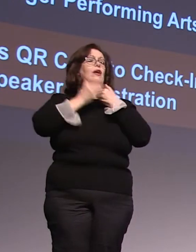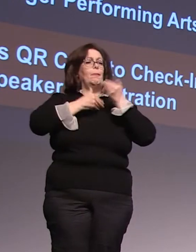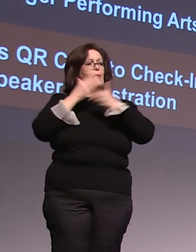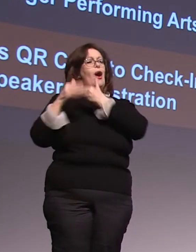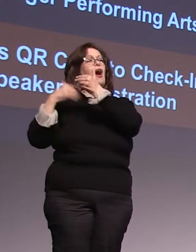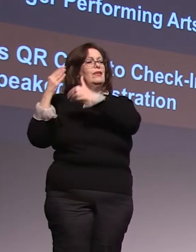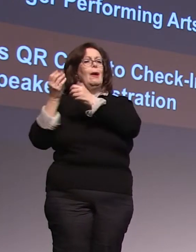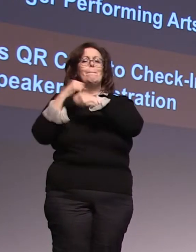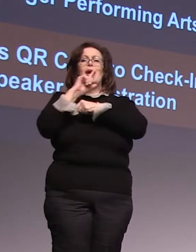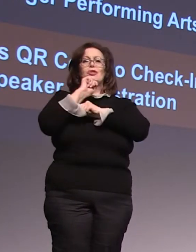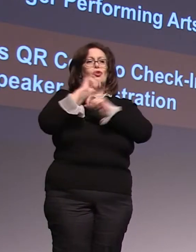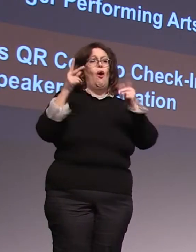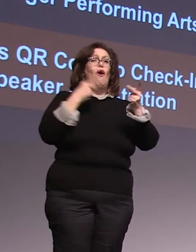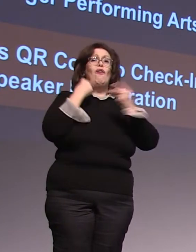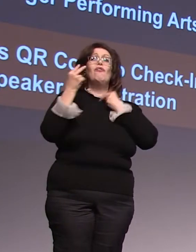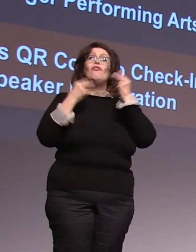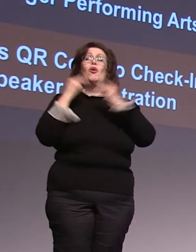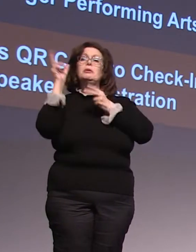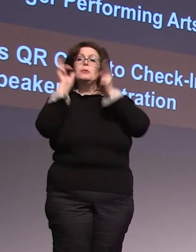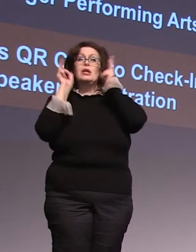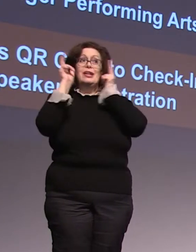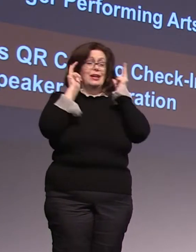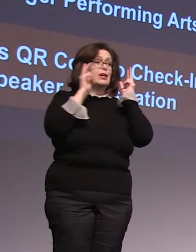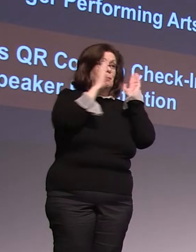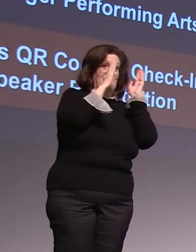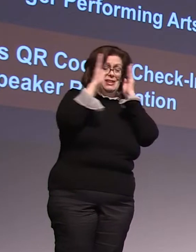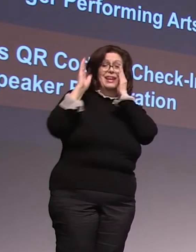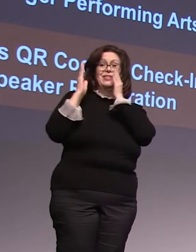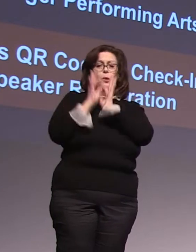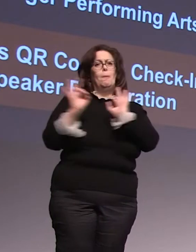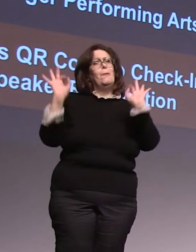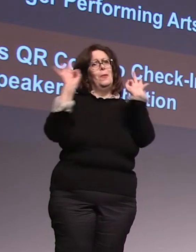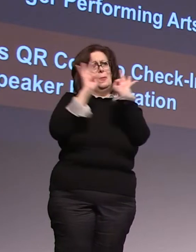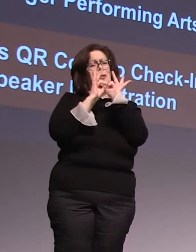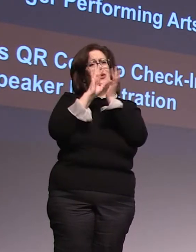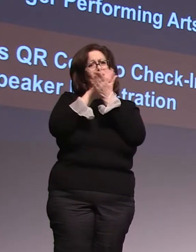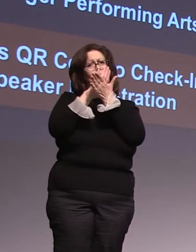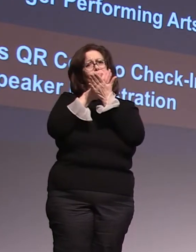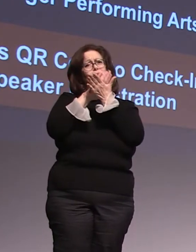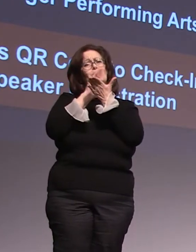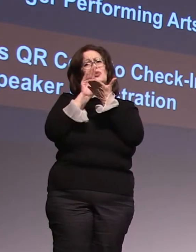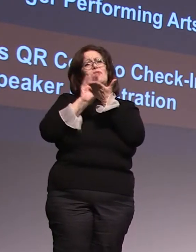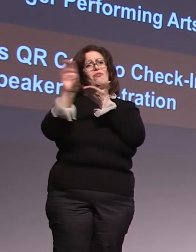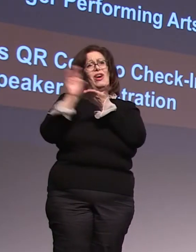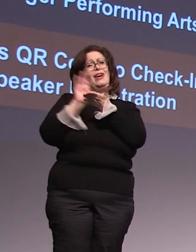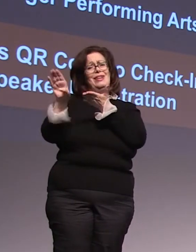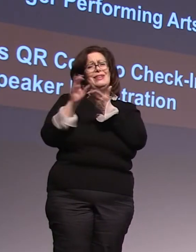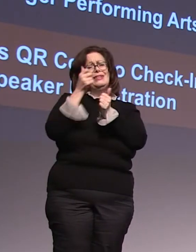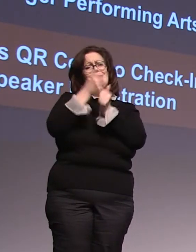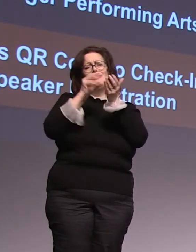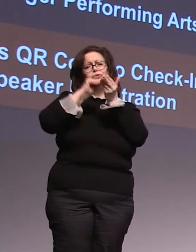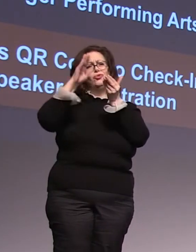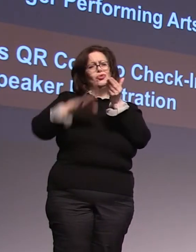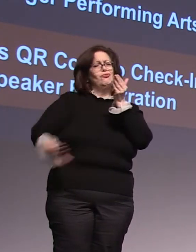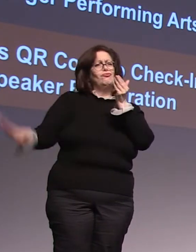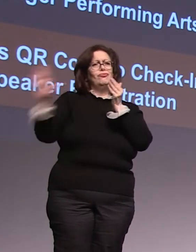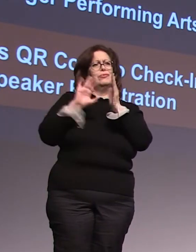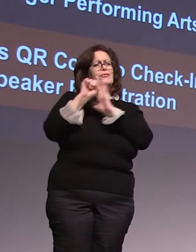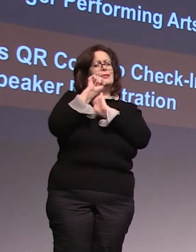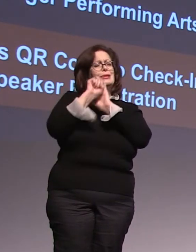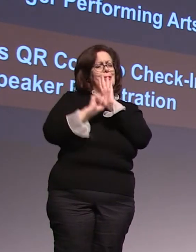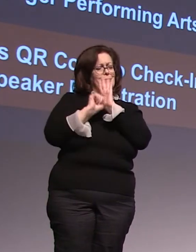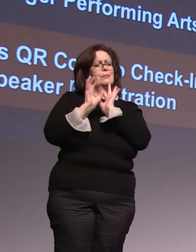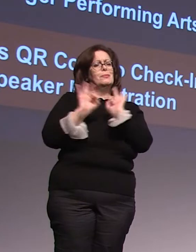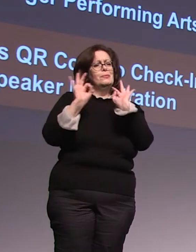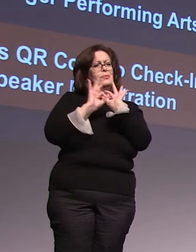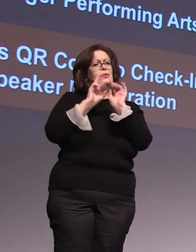how we ensure all voices can get heard. And on something as important as school funding, which impacts every single student in the state, and by and